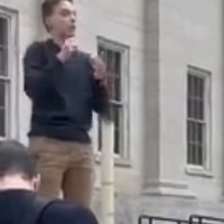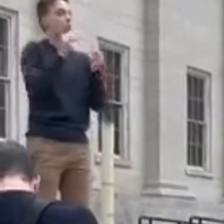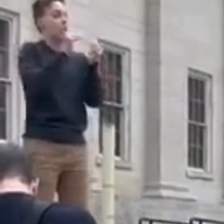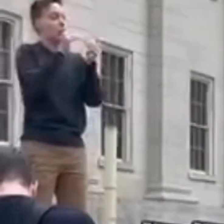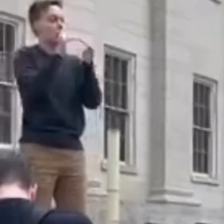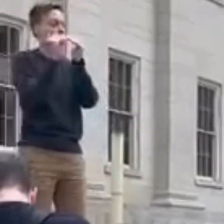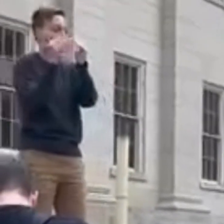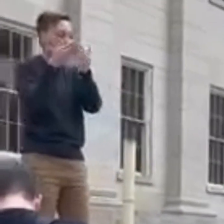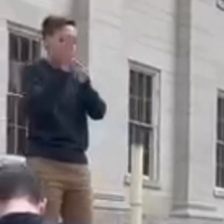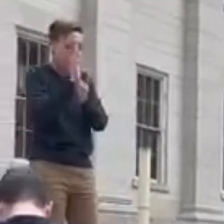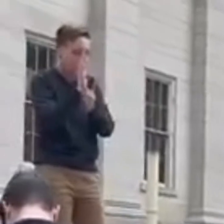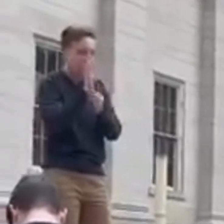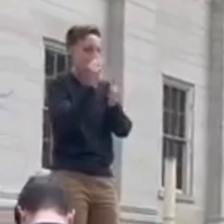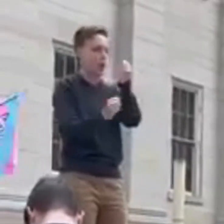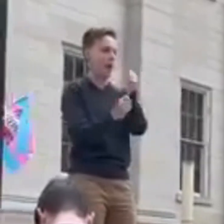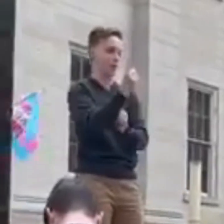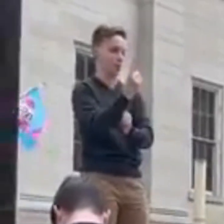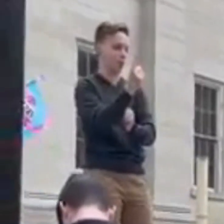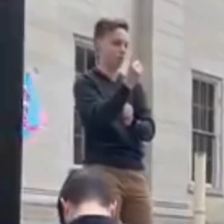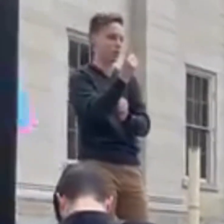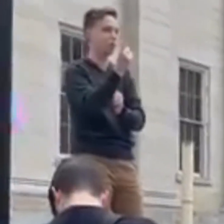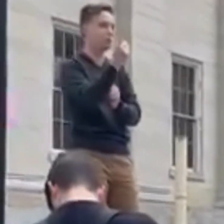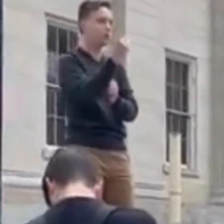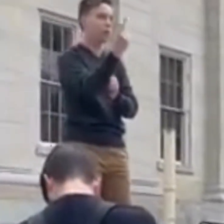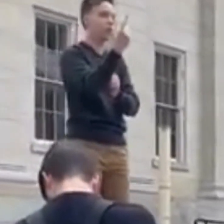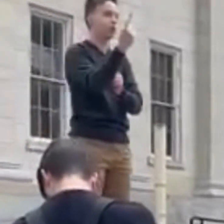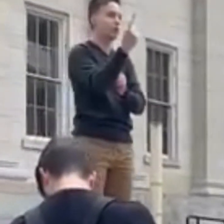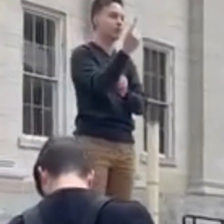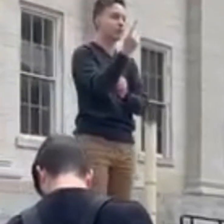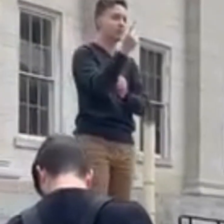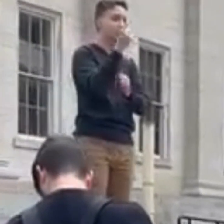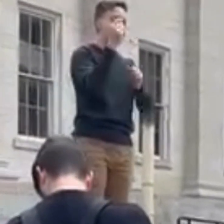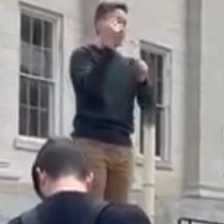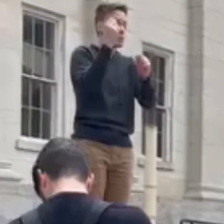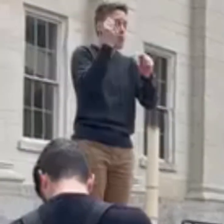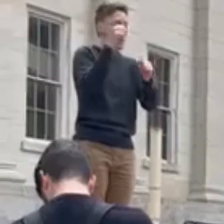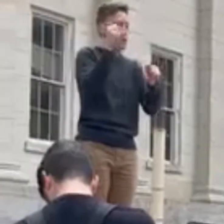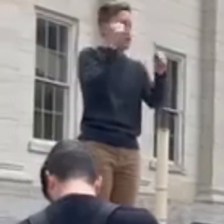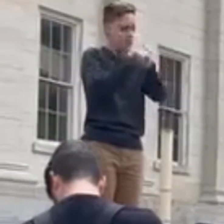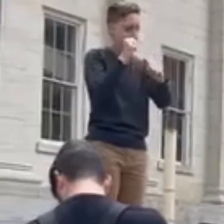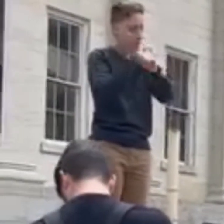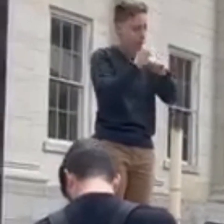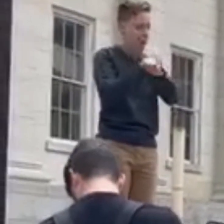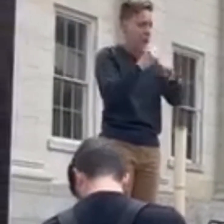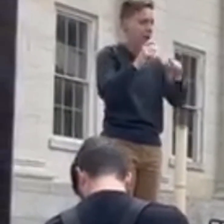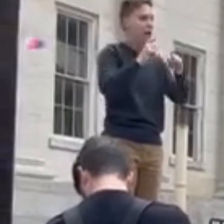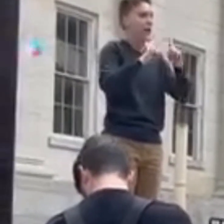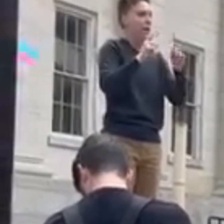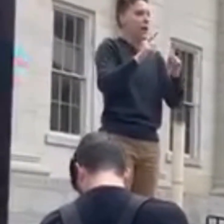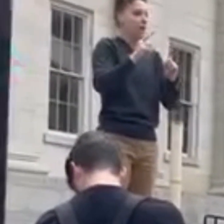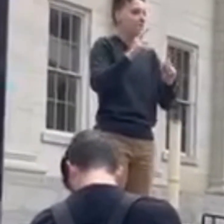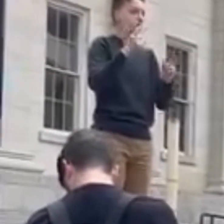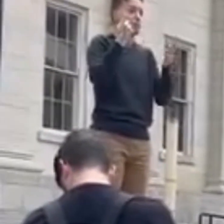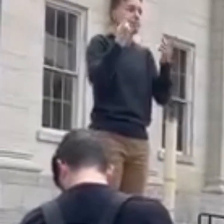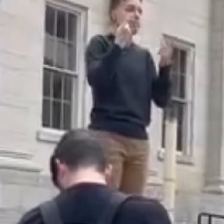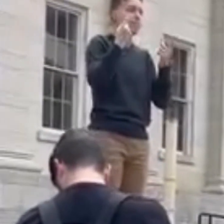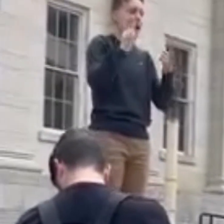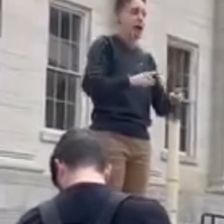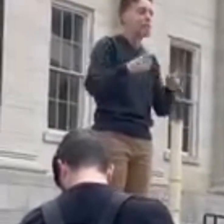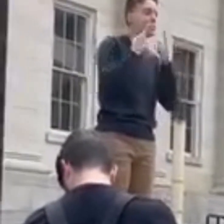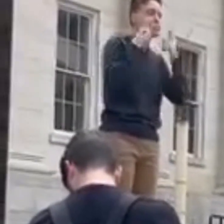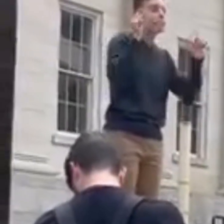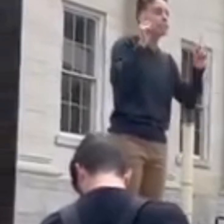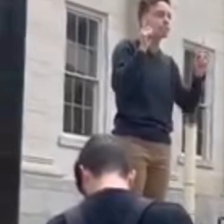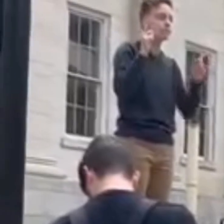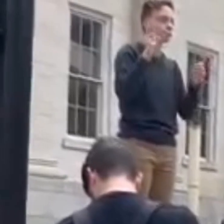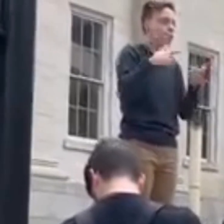So understand when you're getting out there that this is a fight. It's not going to be won overnight, people. We didn't get into